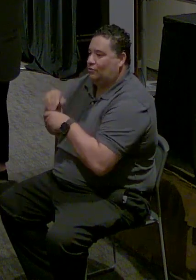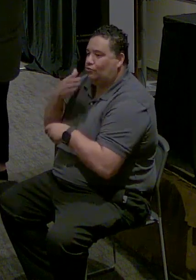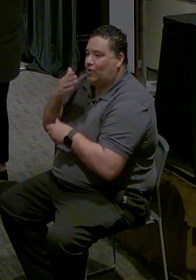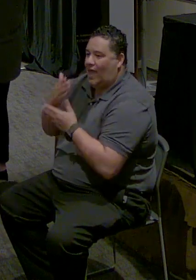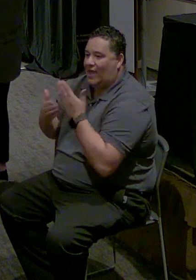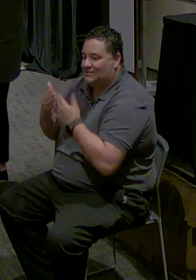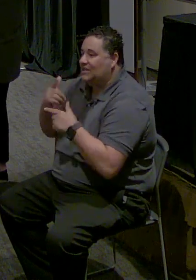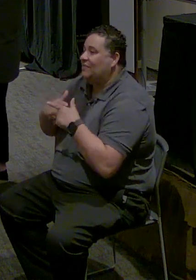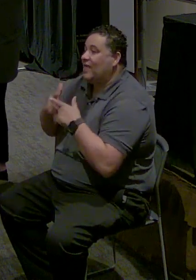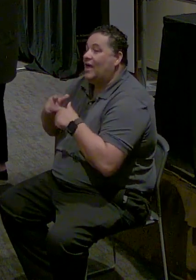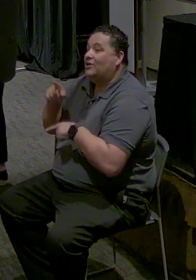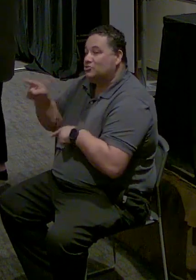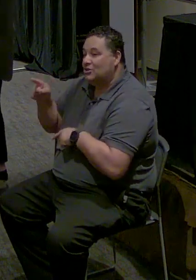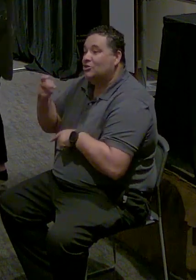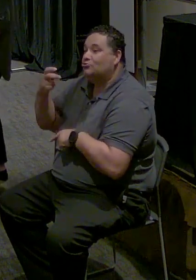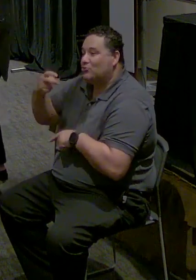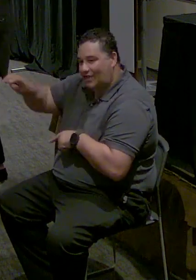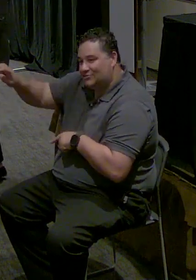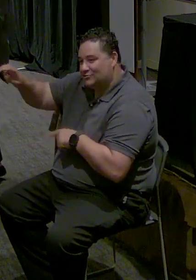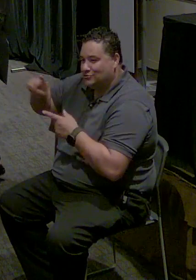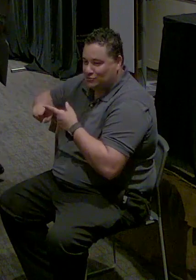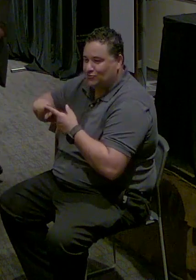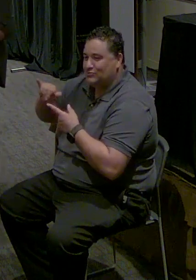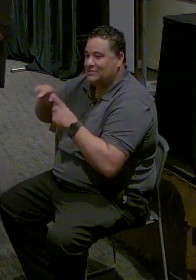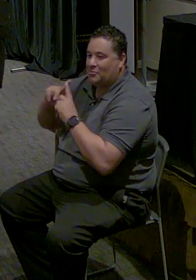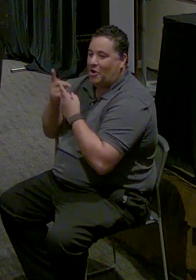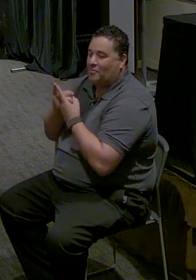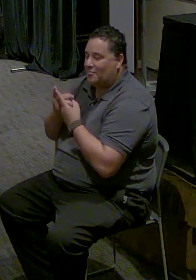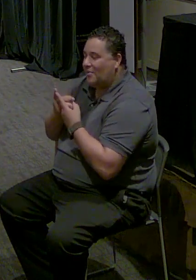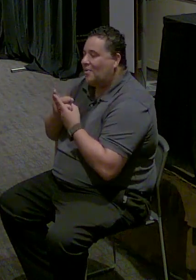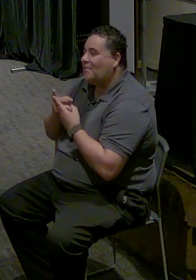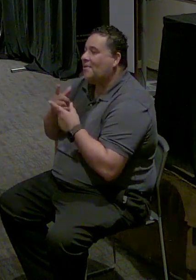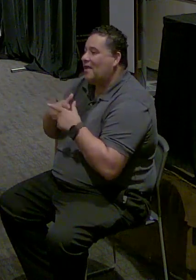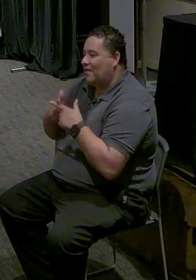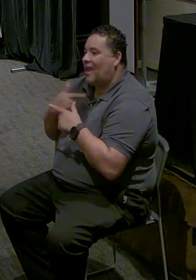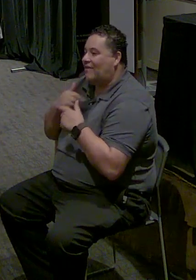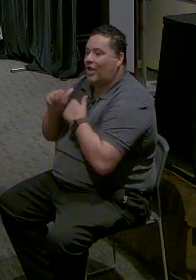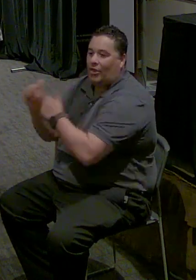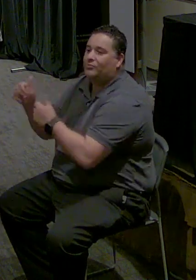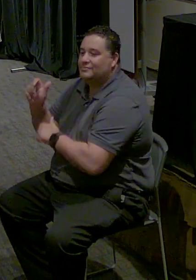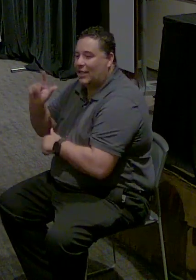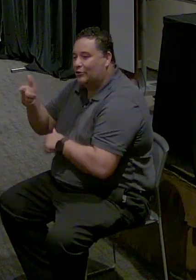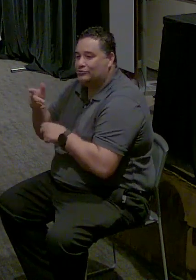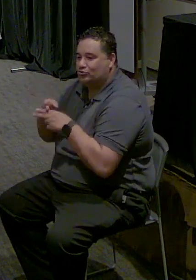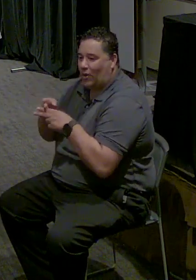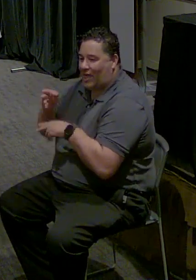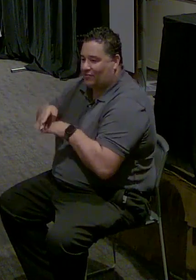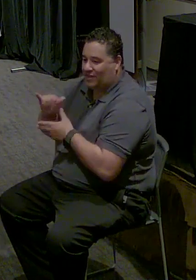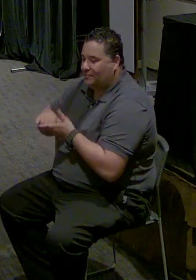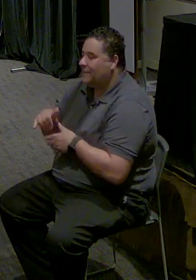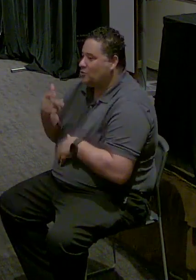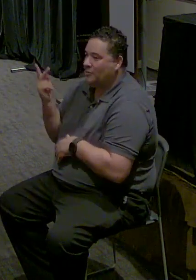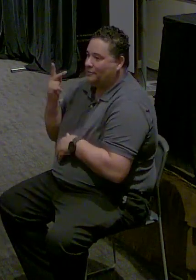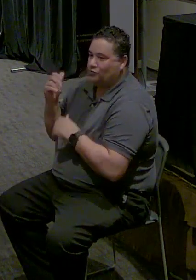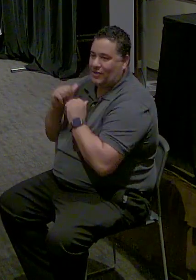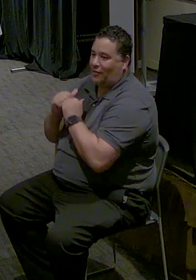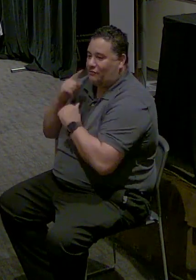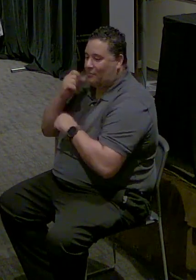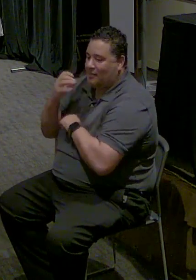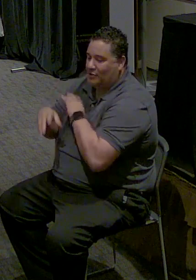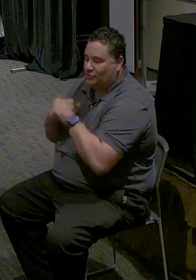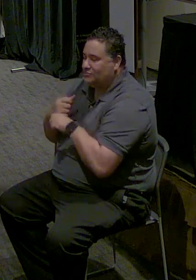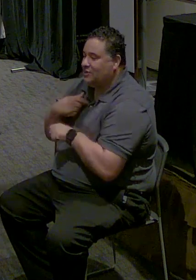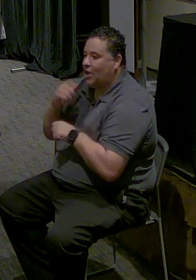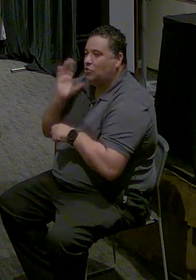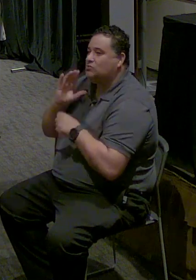she transitioned to the department, and then I shortly followed. So we have been together for many years. I used to